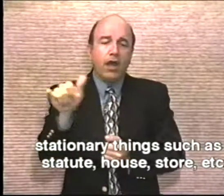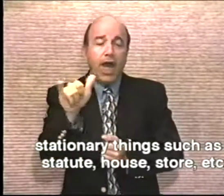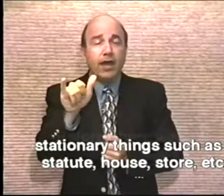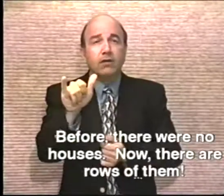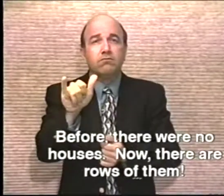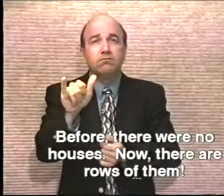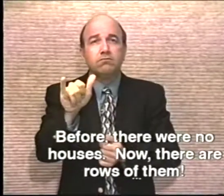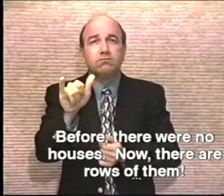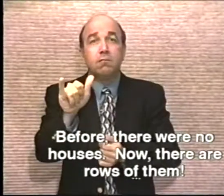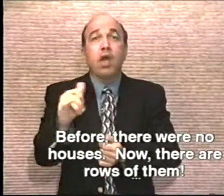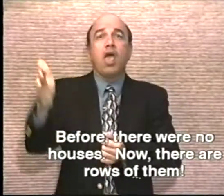Like